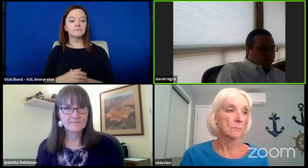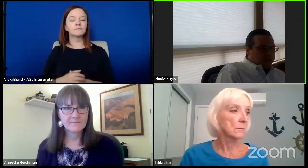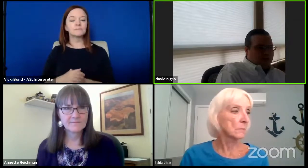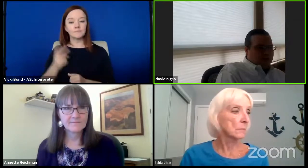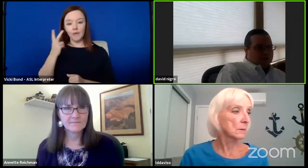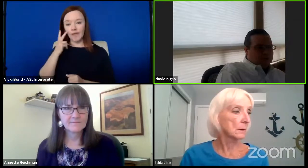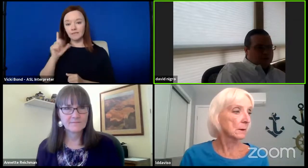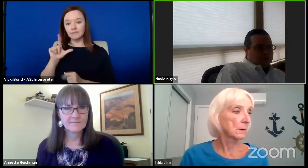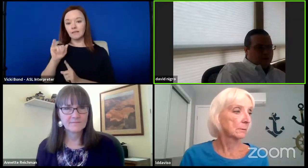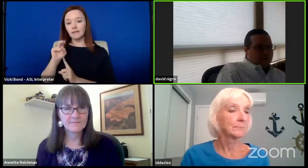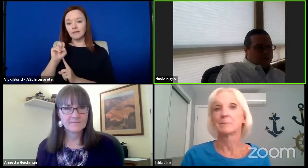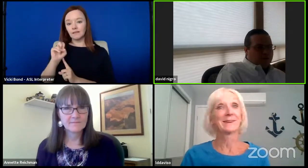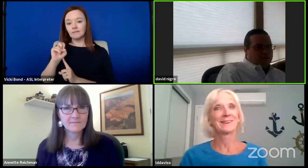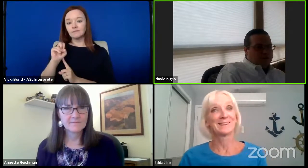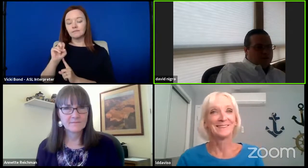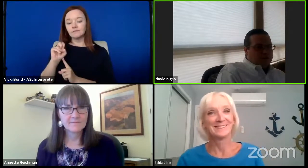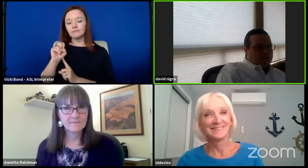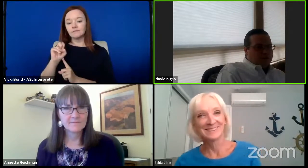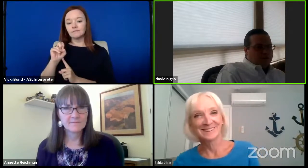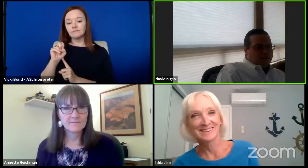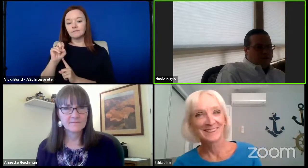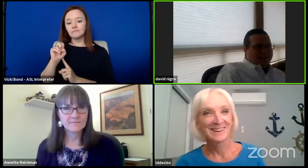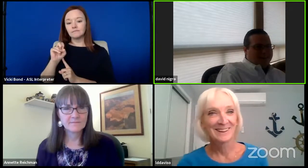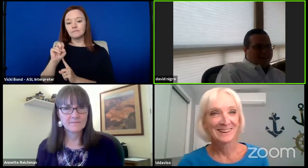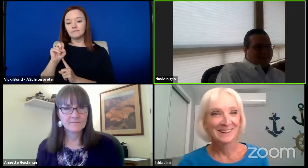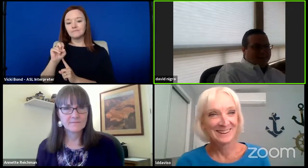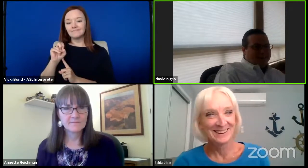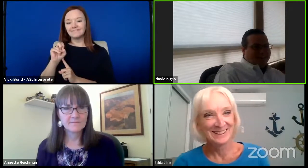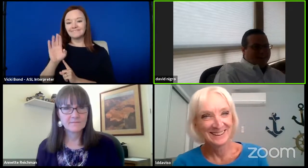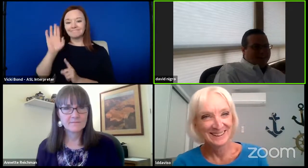I see Lynn